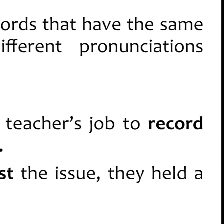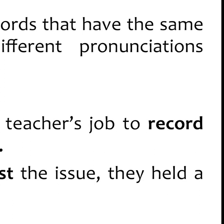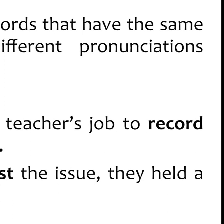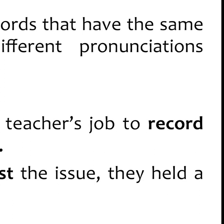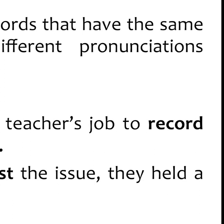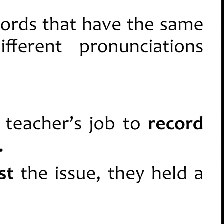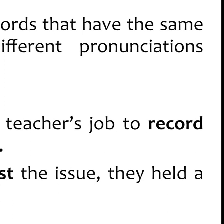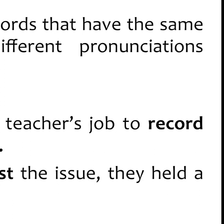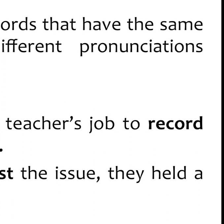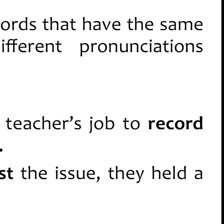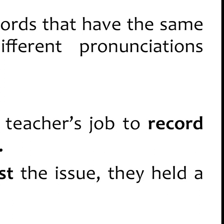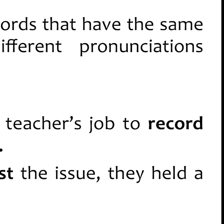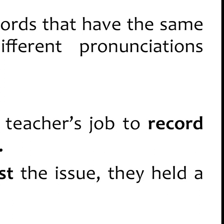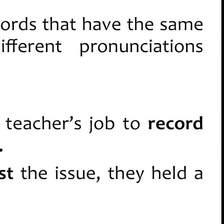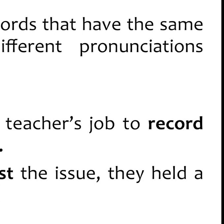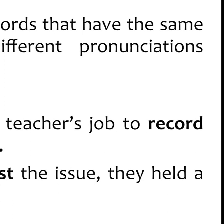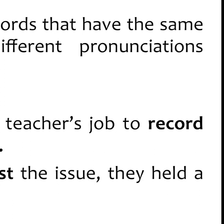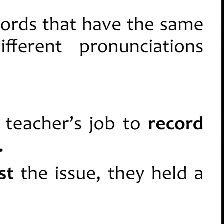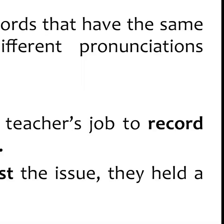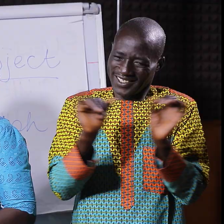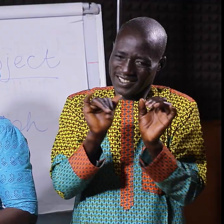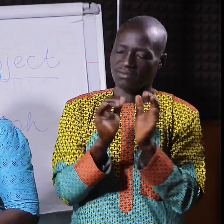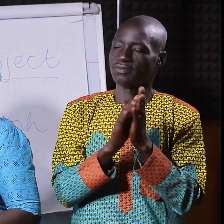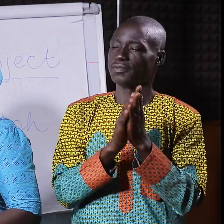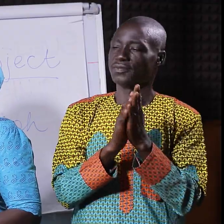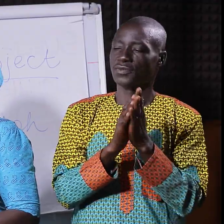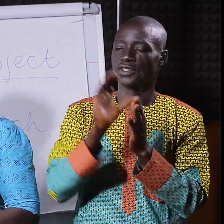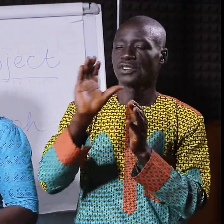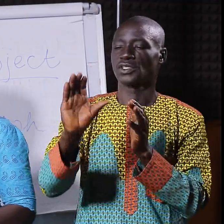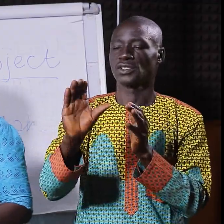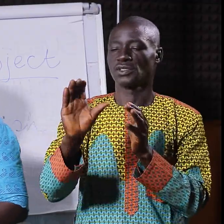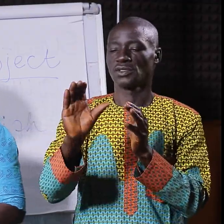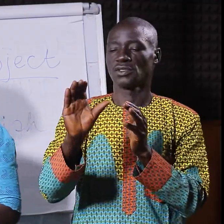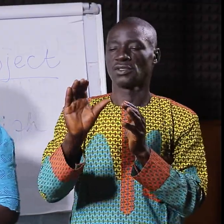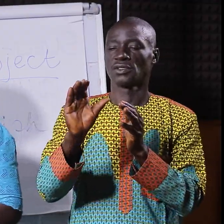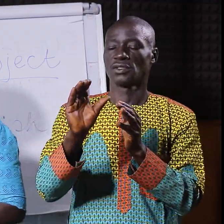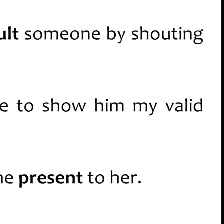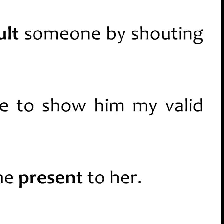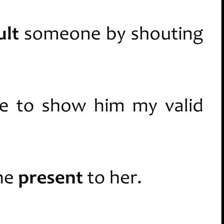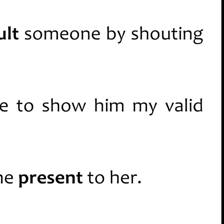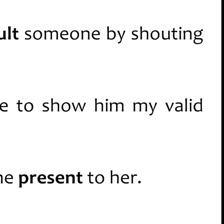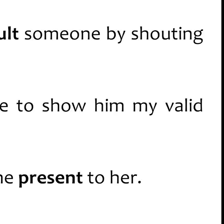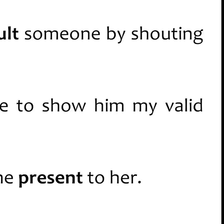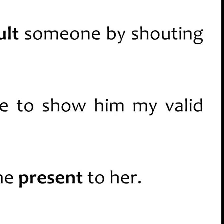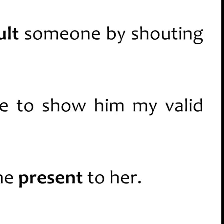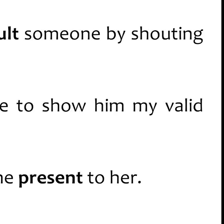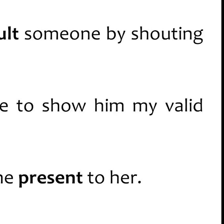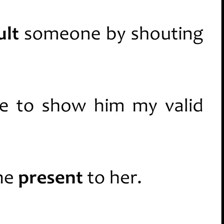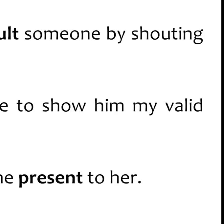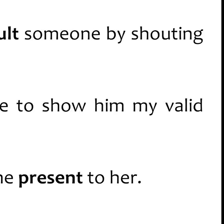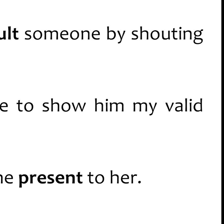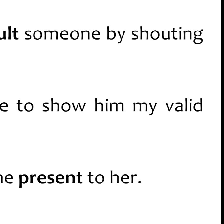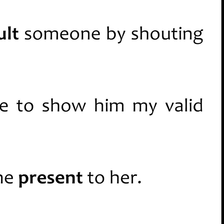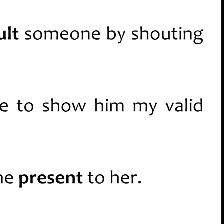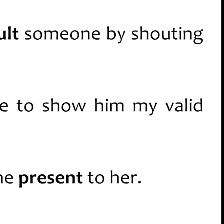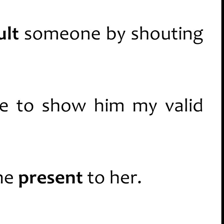the issue, they held a contest. C, insult. You can insult someone